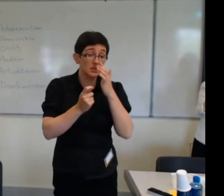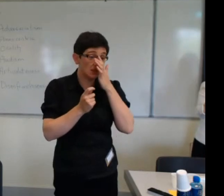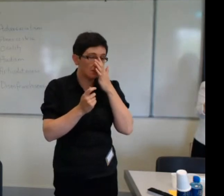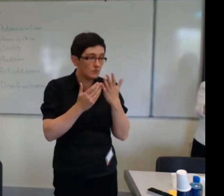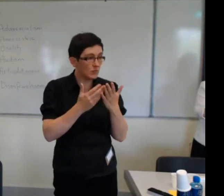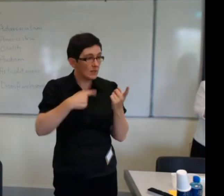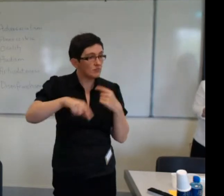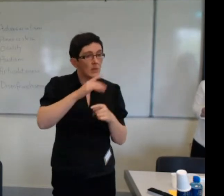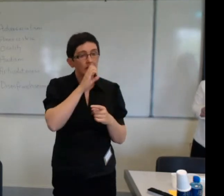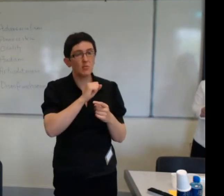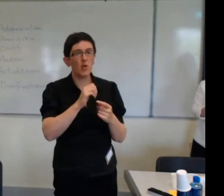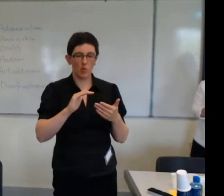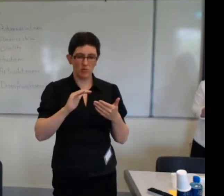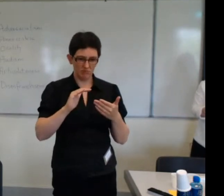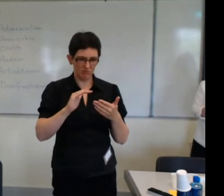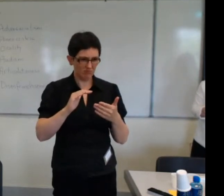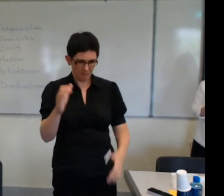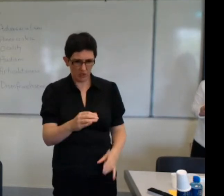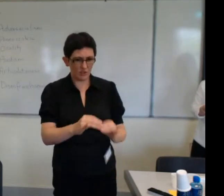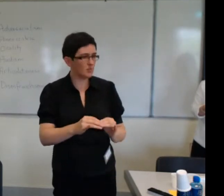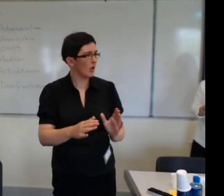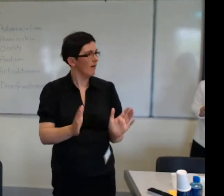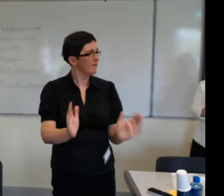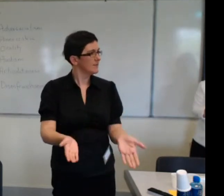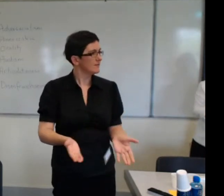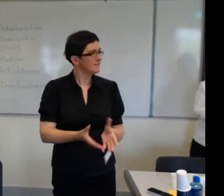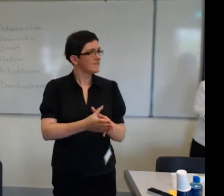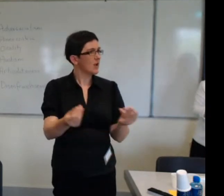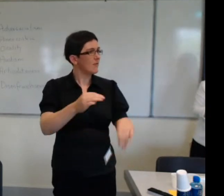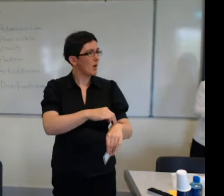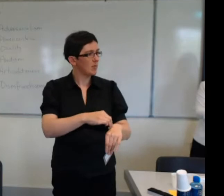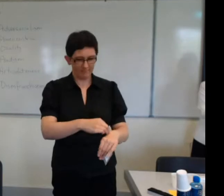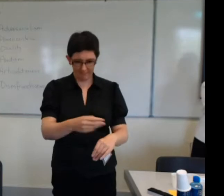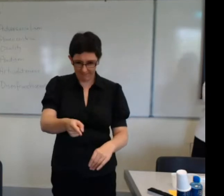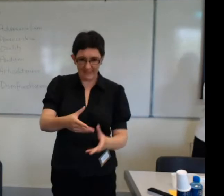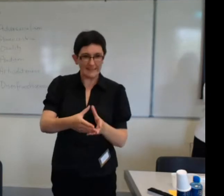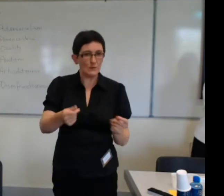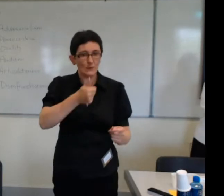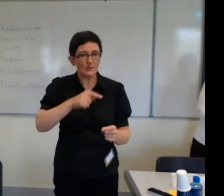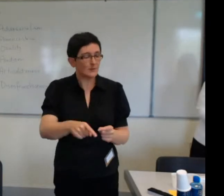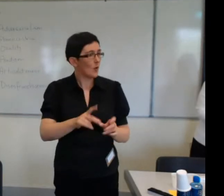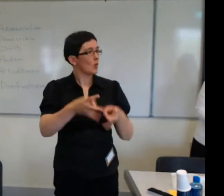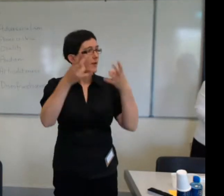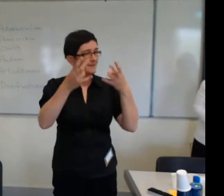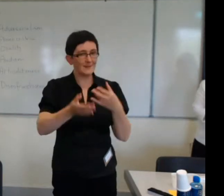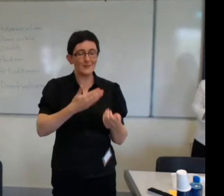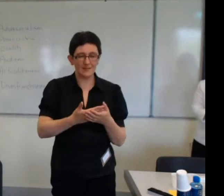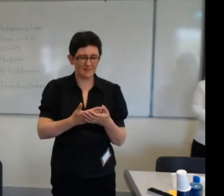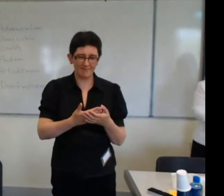that if we provide an interpreter, problem solved, solution, quick fix, it's grand. Well, not only is it